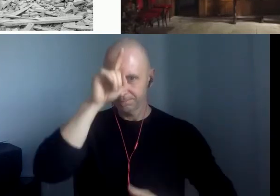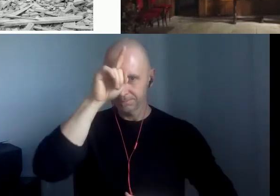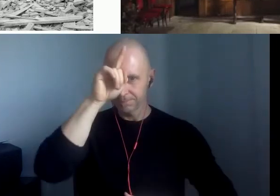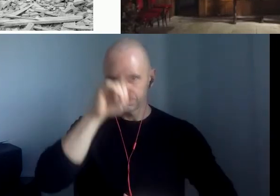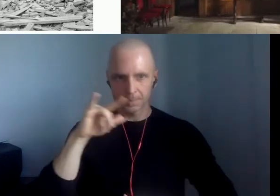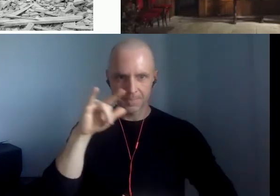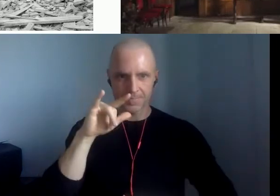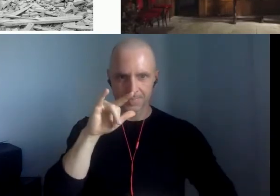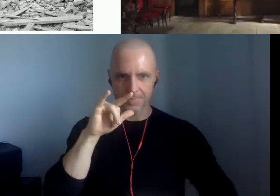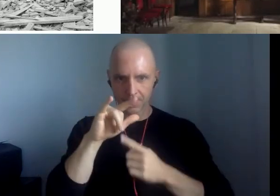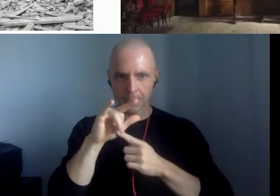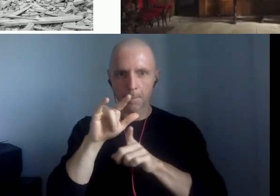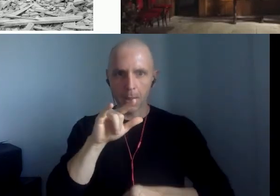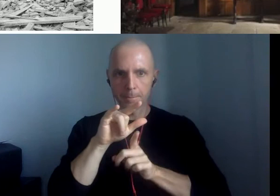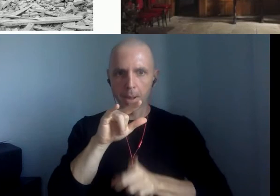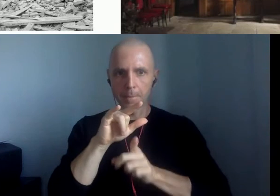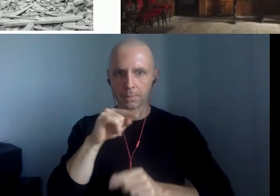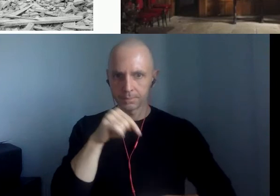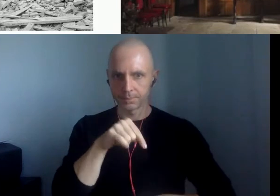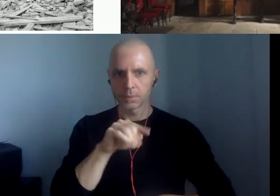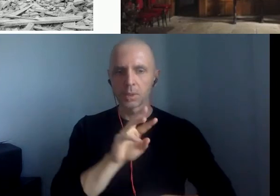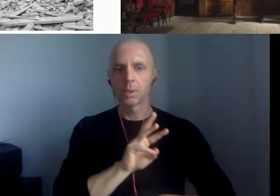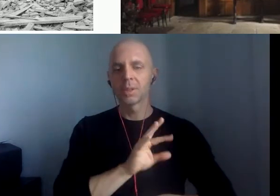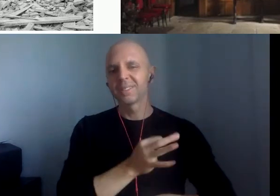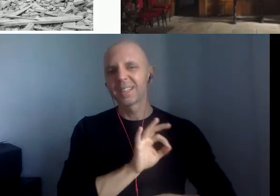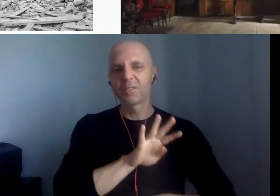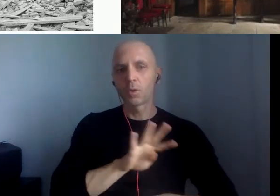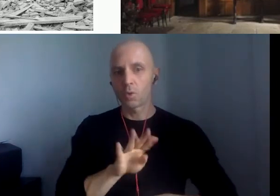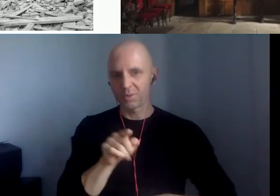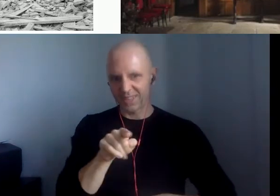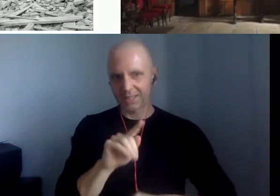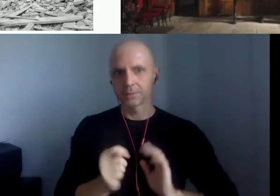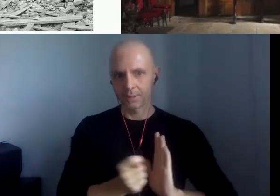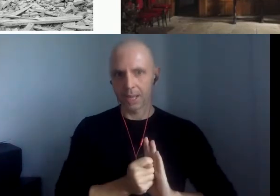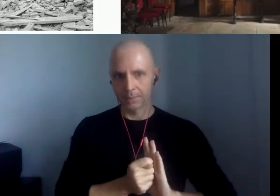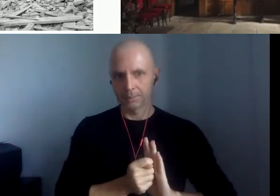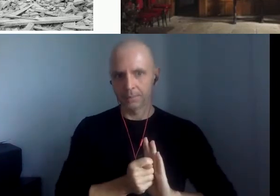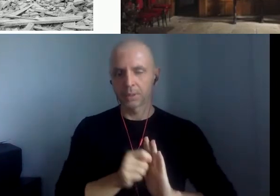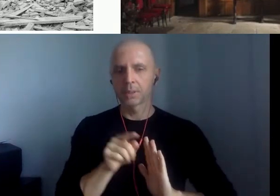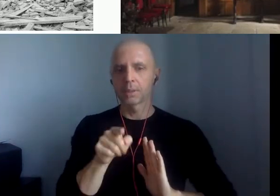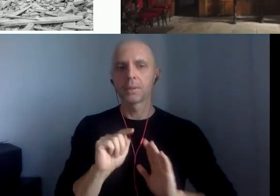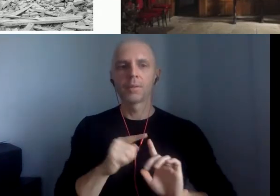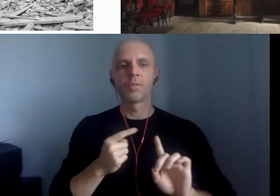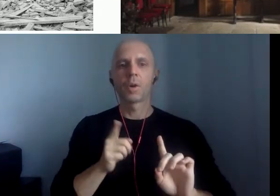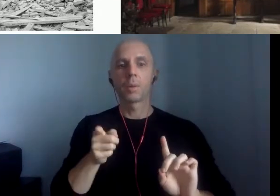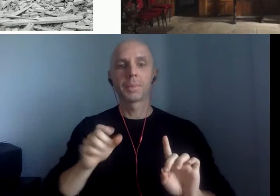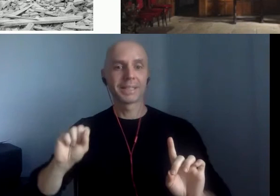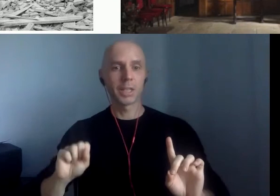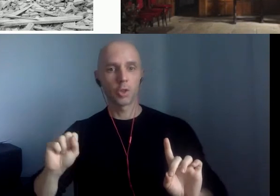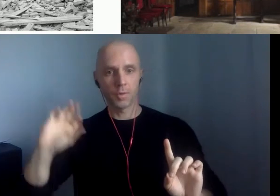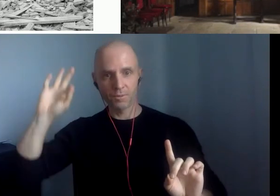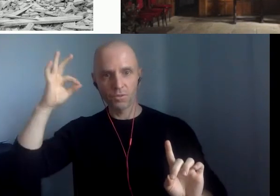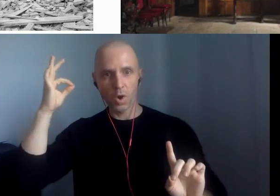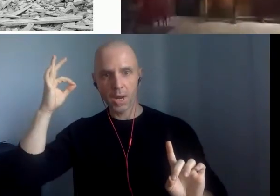were deployed really towards the end of World War II, so 1944 in this case. And it would have been launched from a base in southern France,